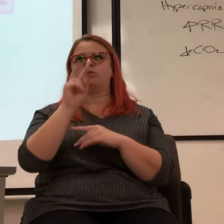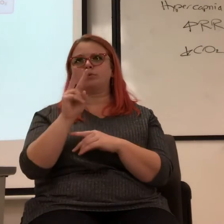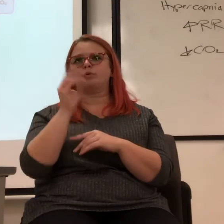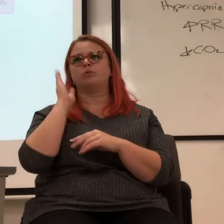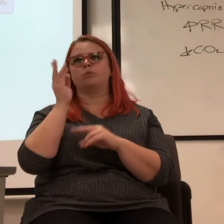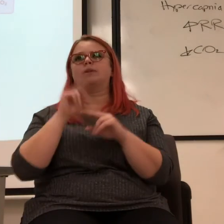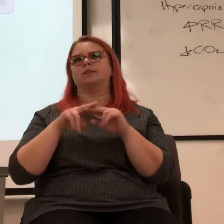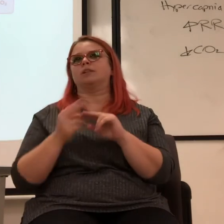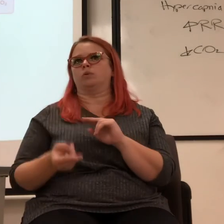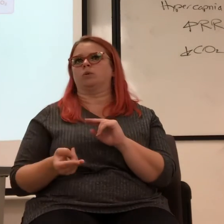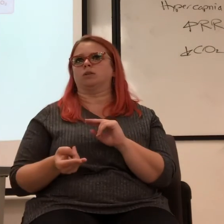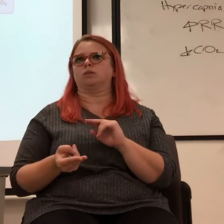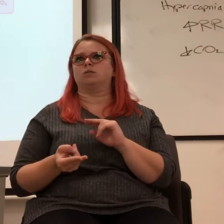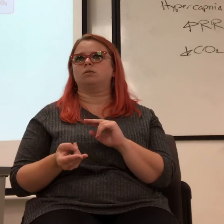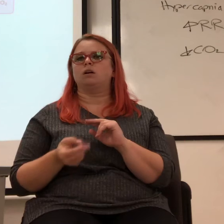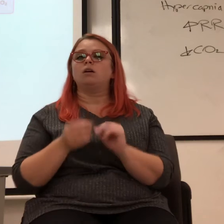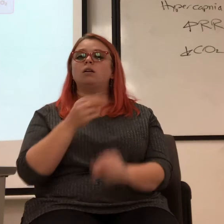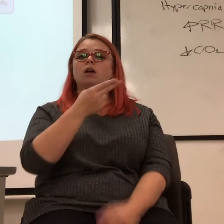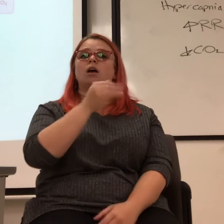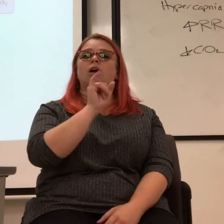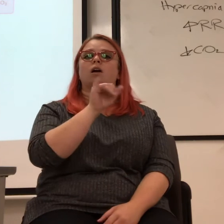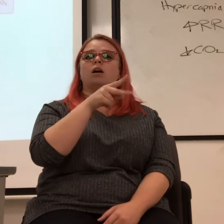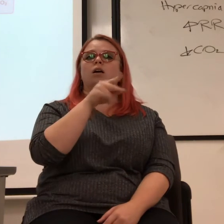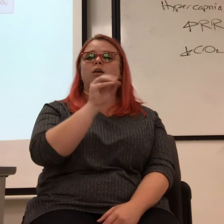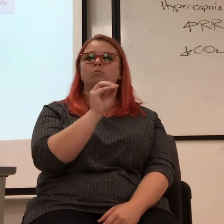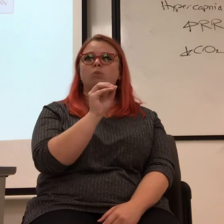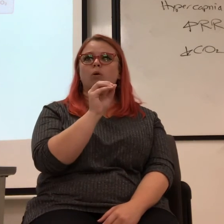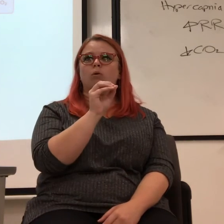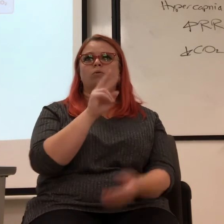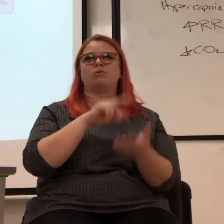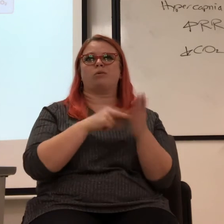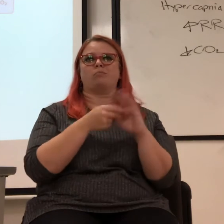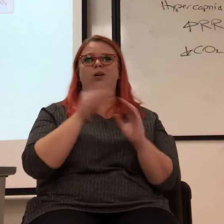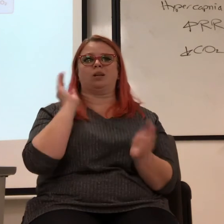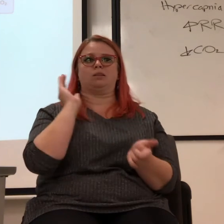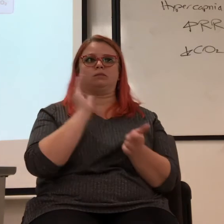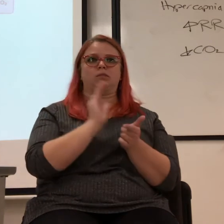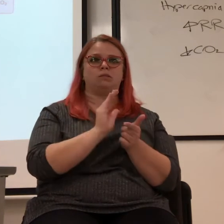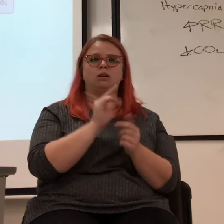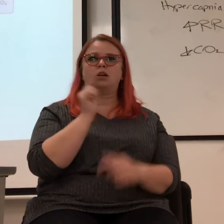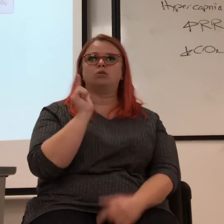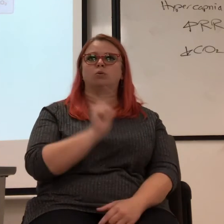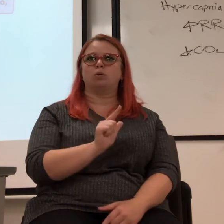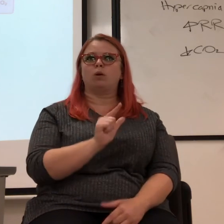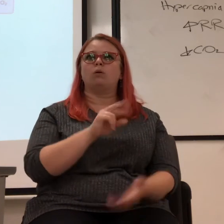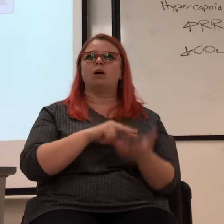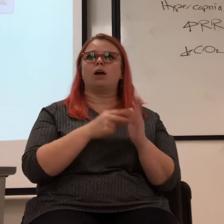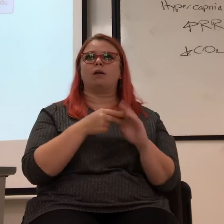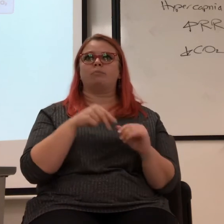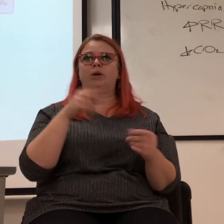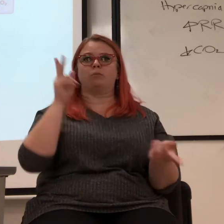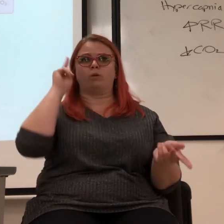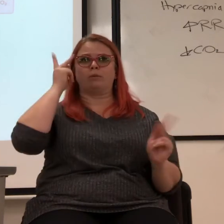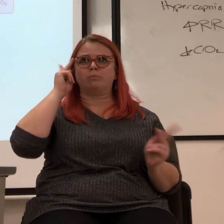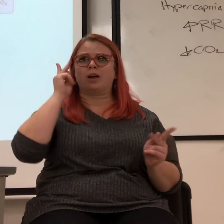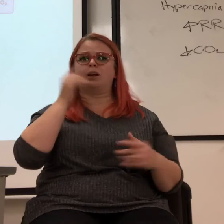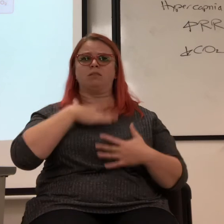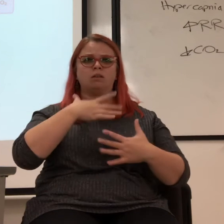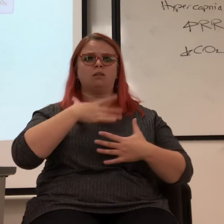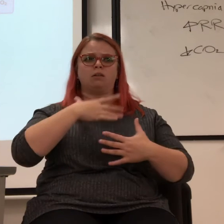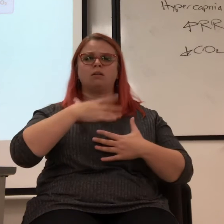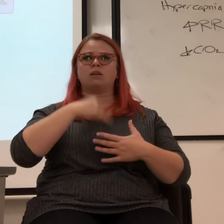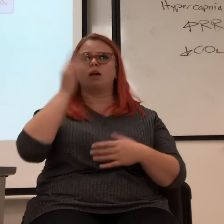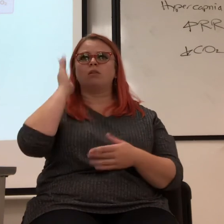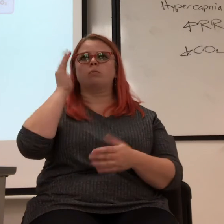Hypocapnia, it gets too low. Maybe you're panicked. And when people panic, they start hyperventilating, and then they pass out.